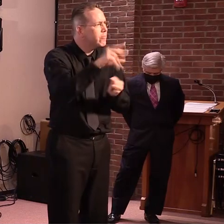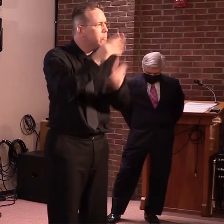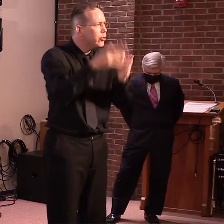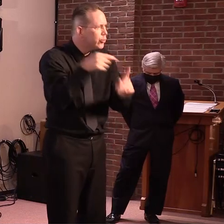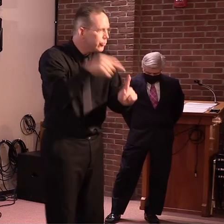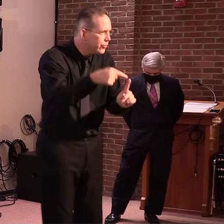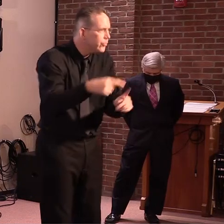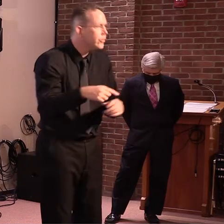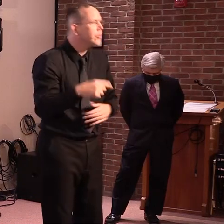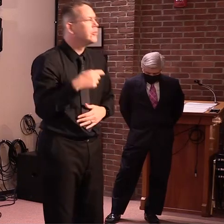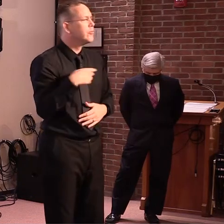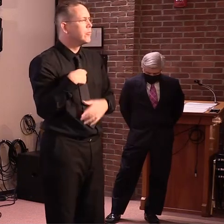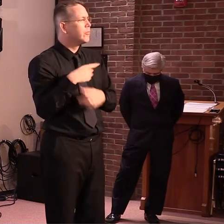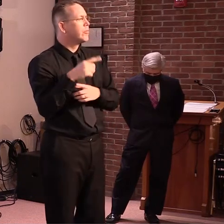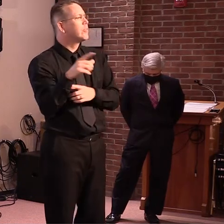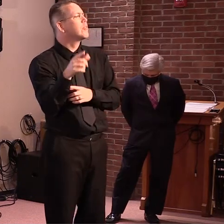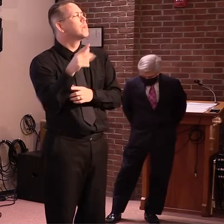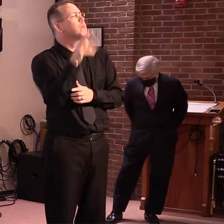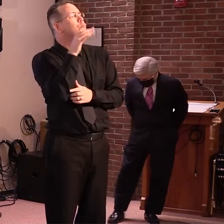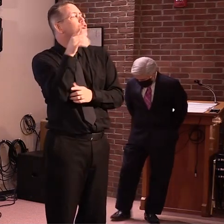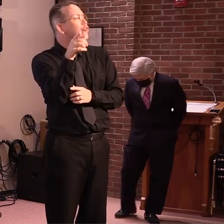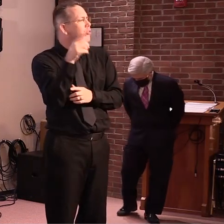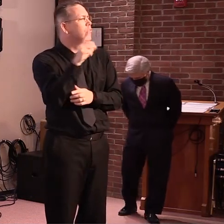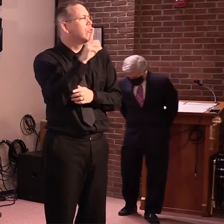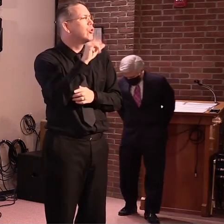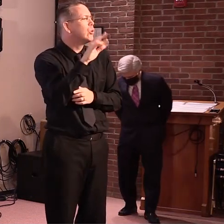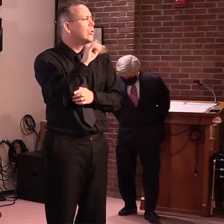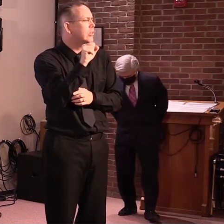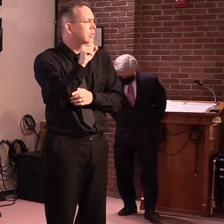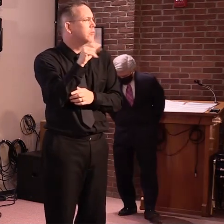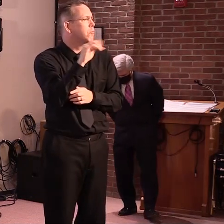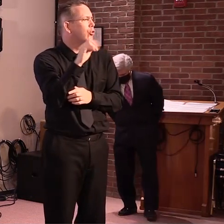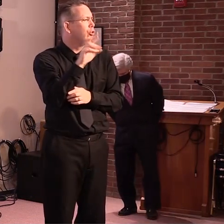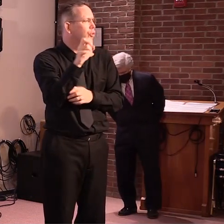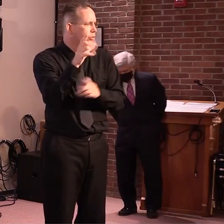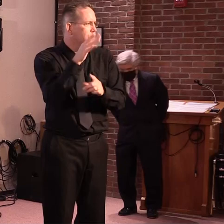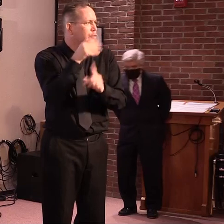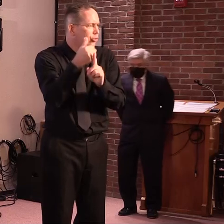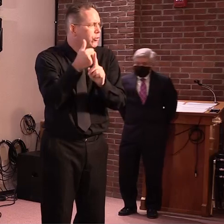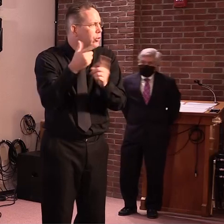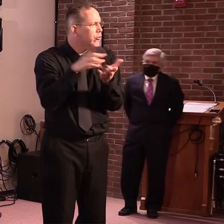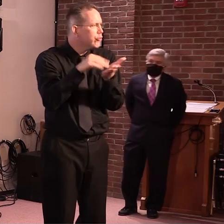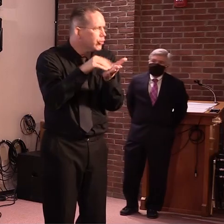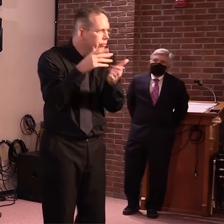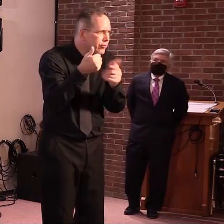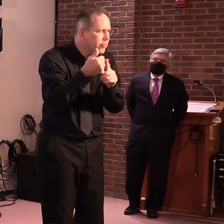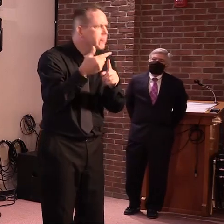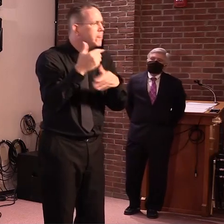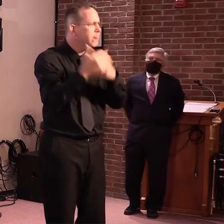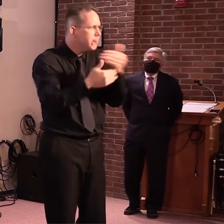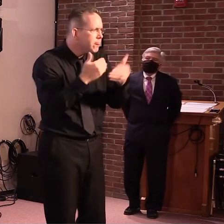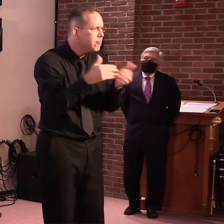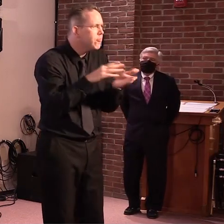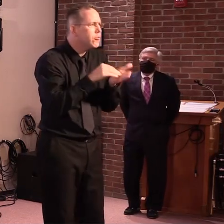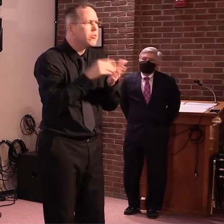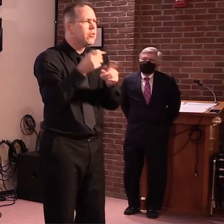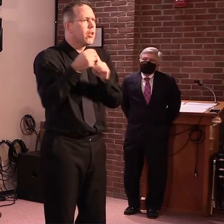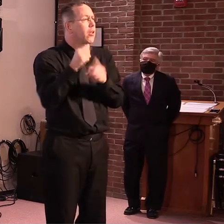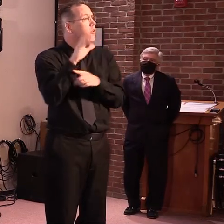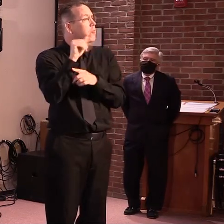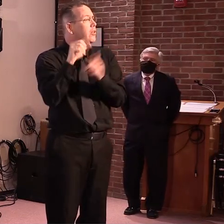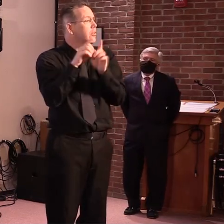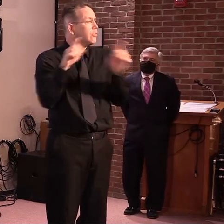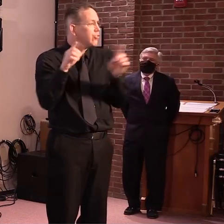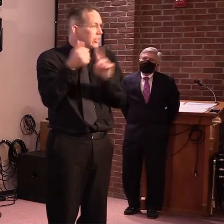of lifelong learning. As someone who returned to school and completed a bachelor's degree as a mother with grown children, she helped decide early on